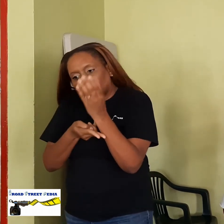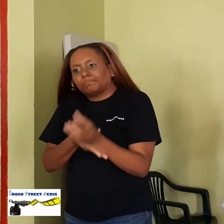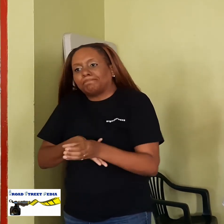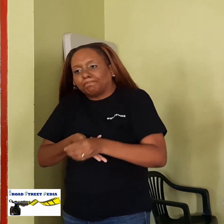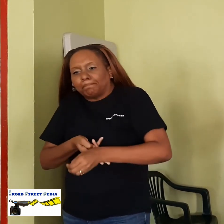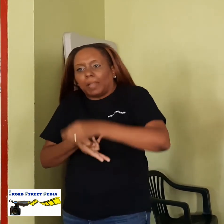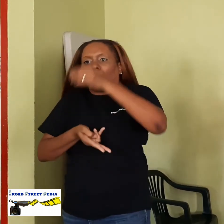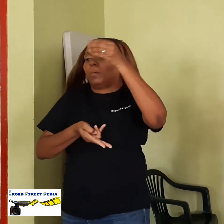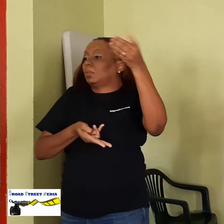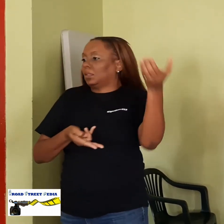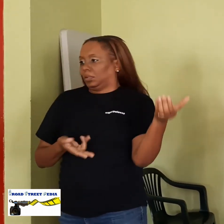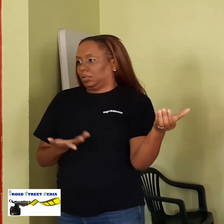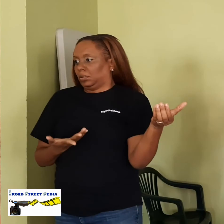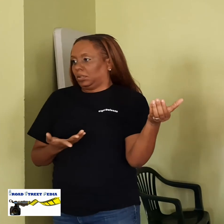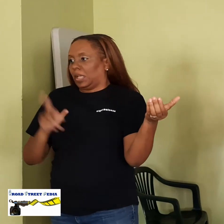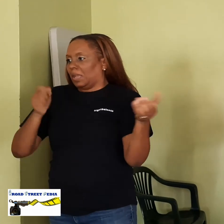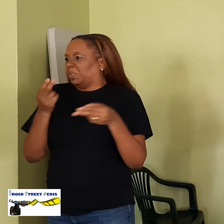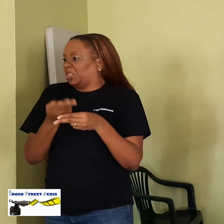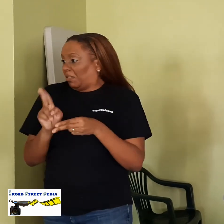should be very sharp.